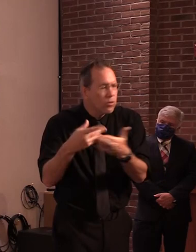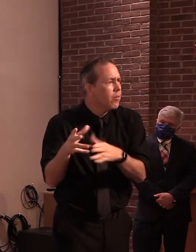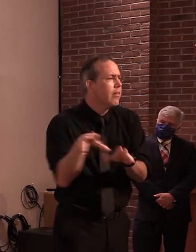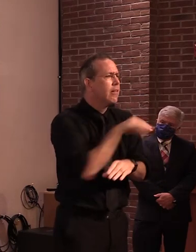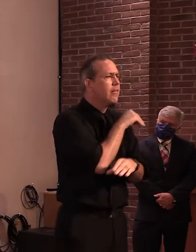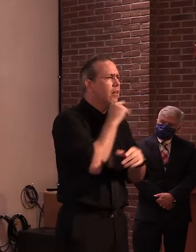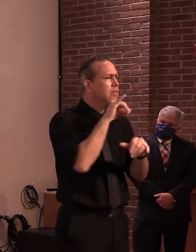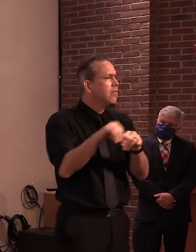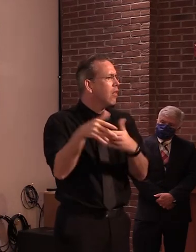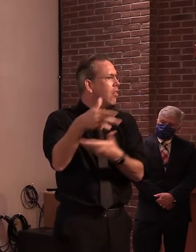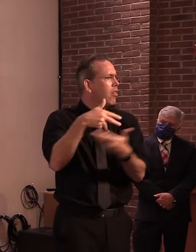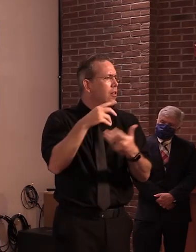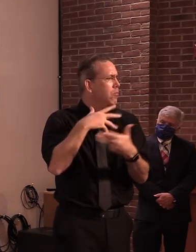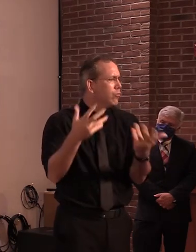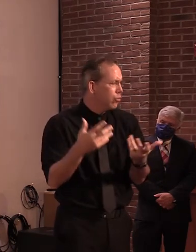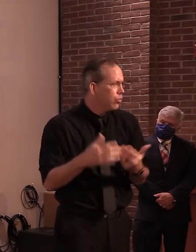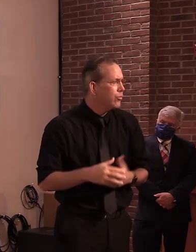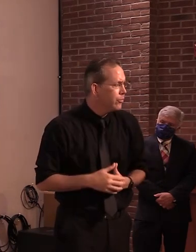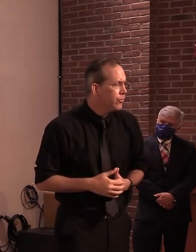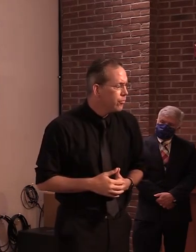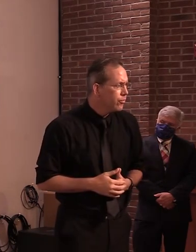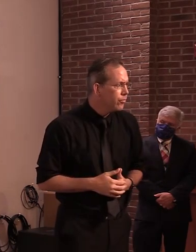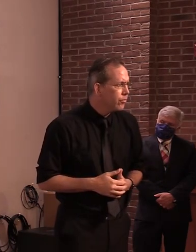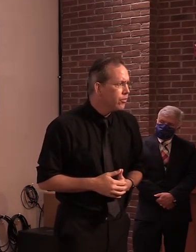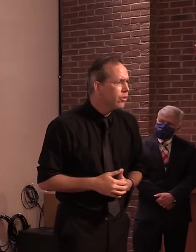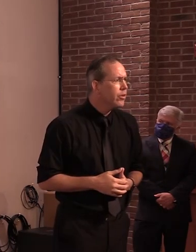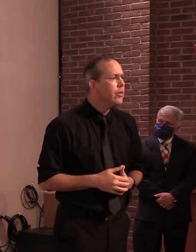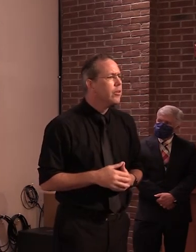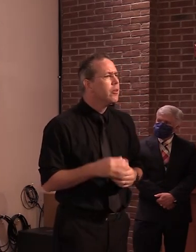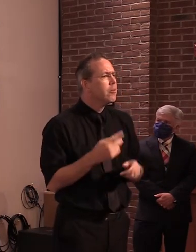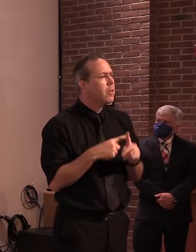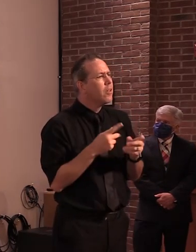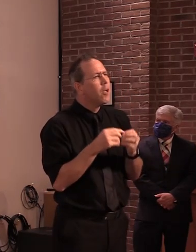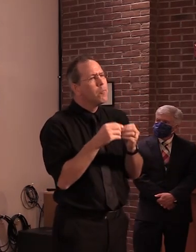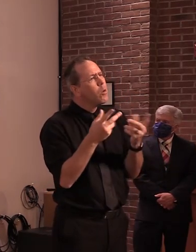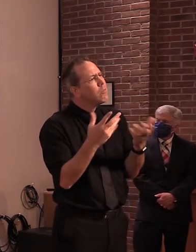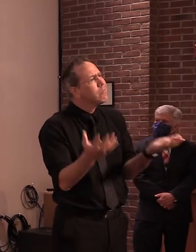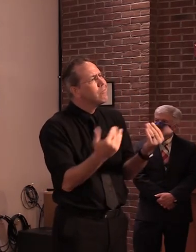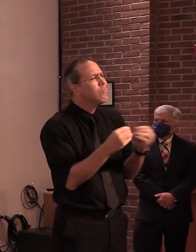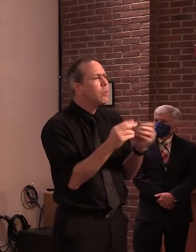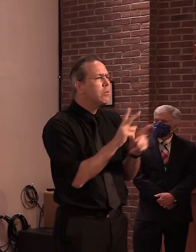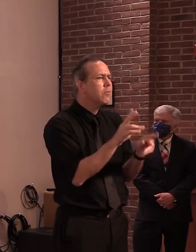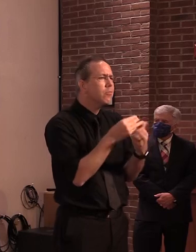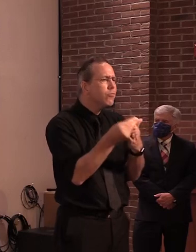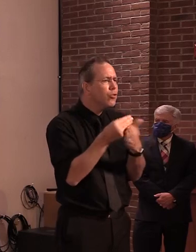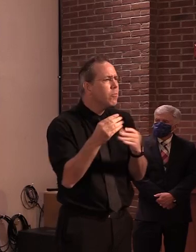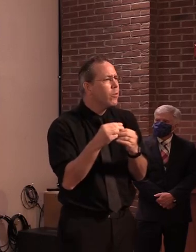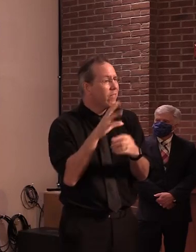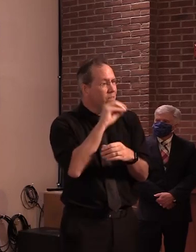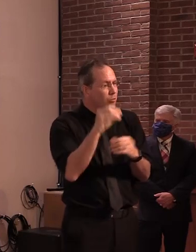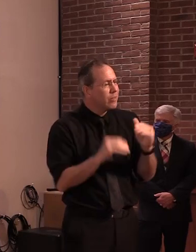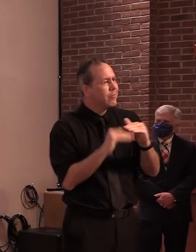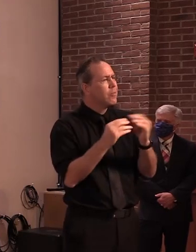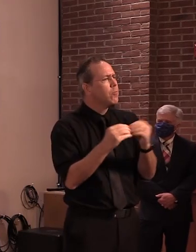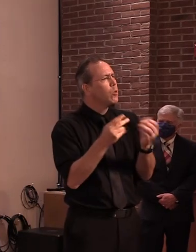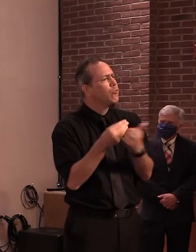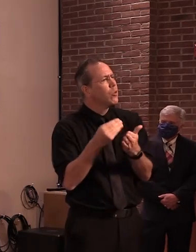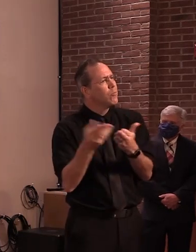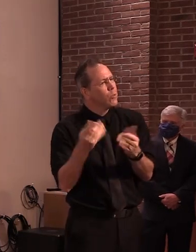utilizing the services in those sectors as well. Anything else, Dr. Levine, you'd like to offer?